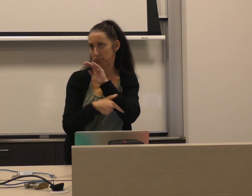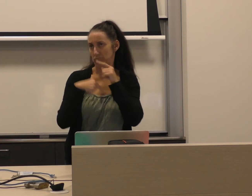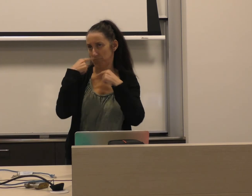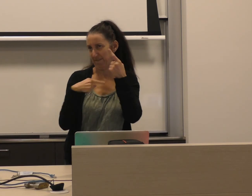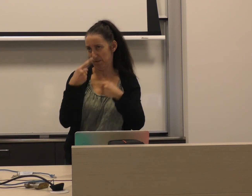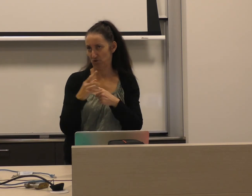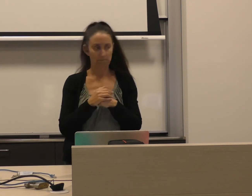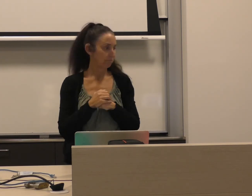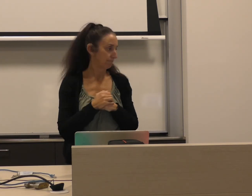for further reading.